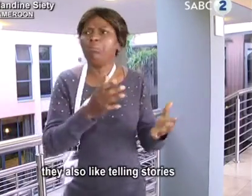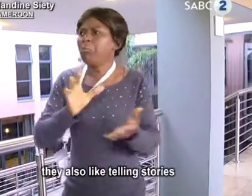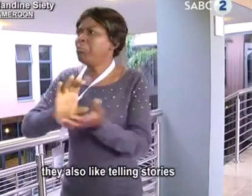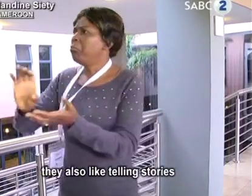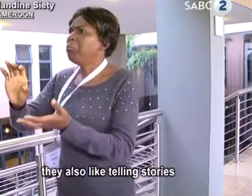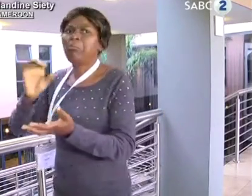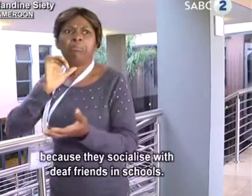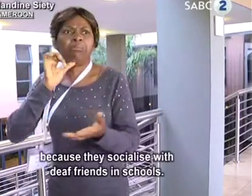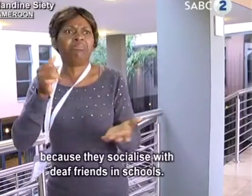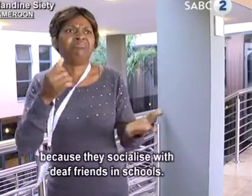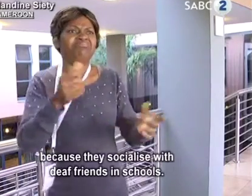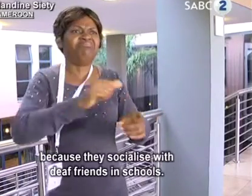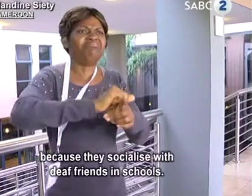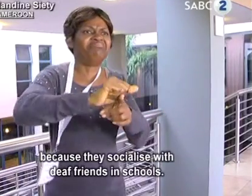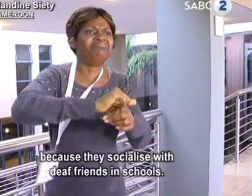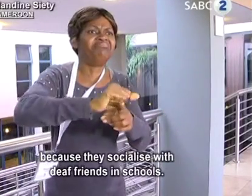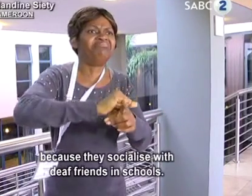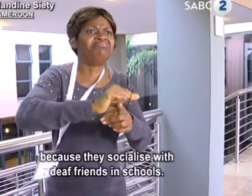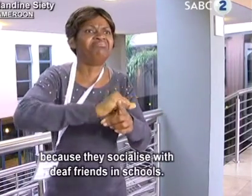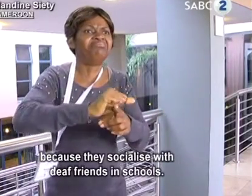schools.